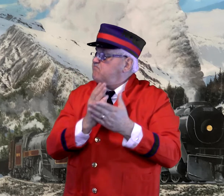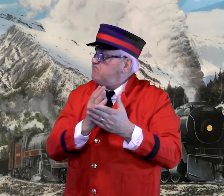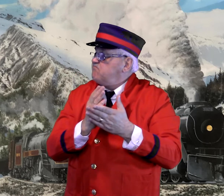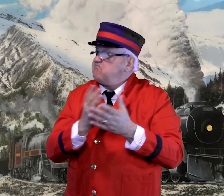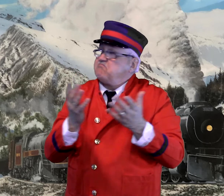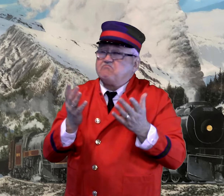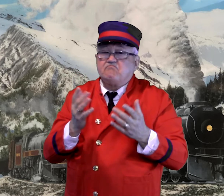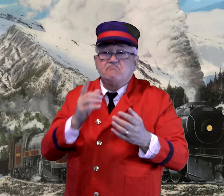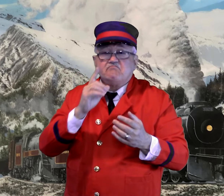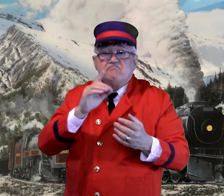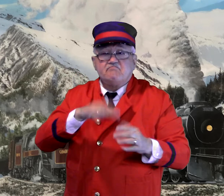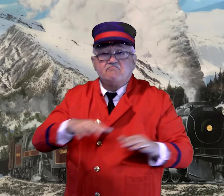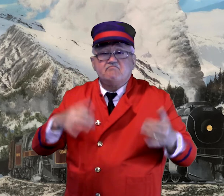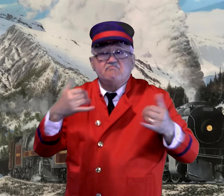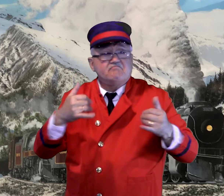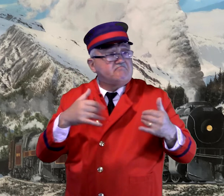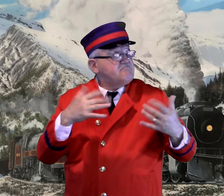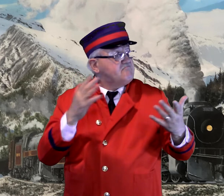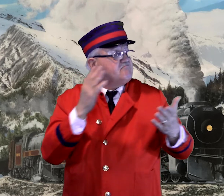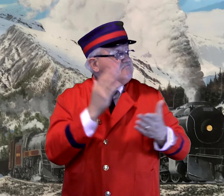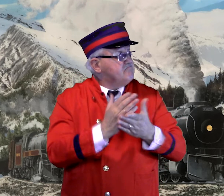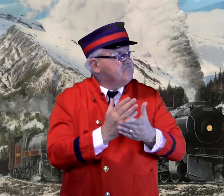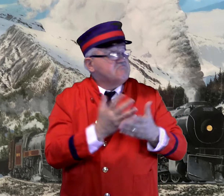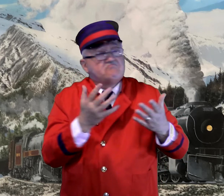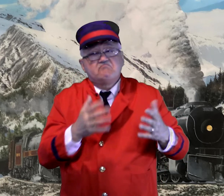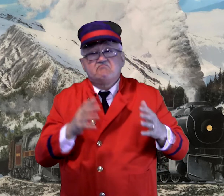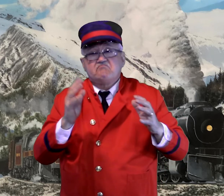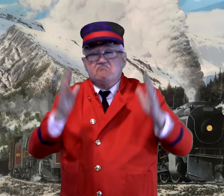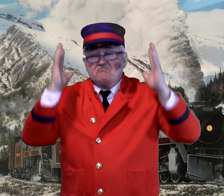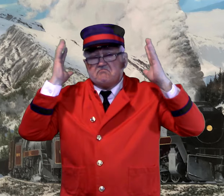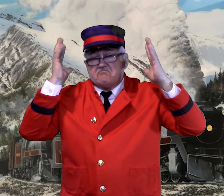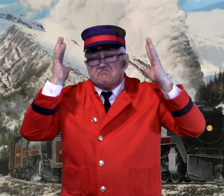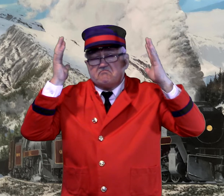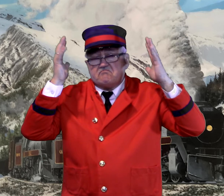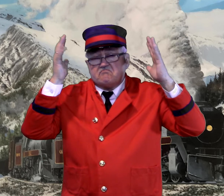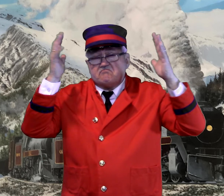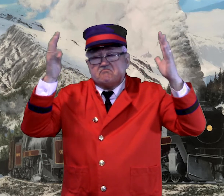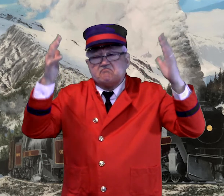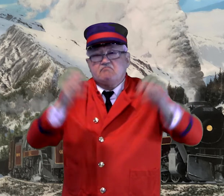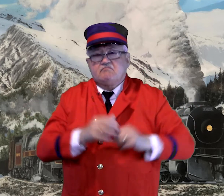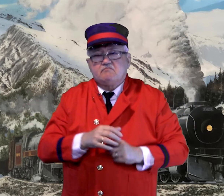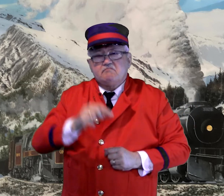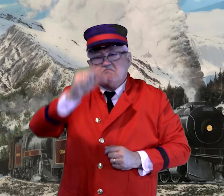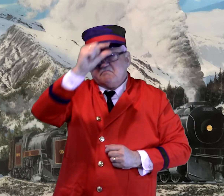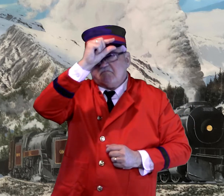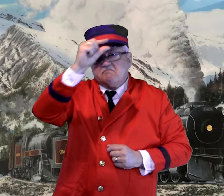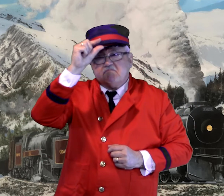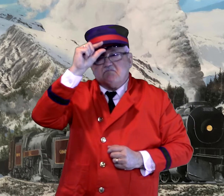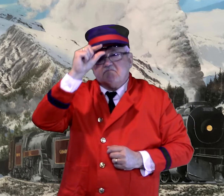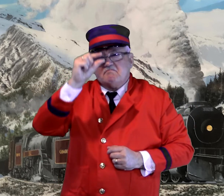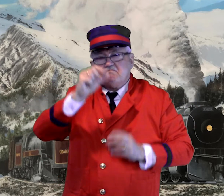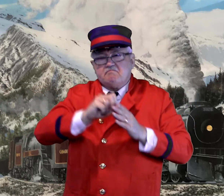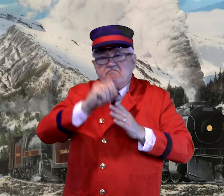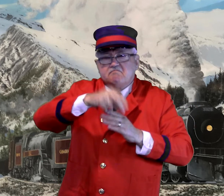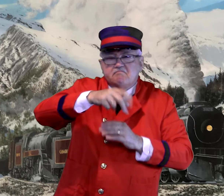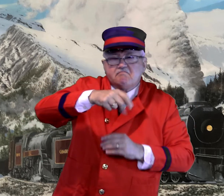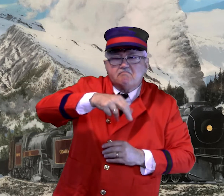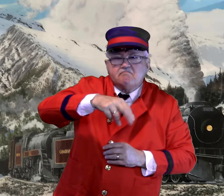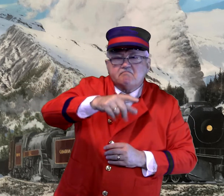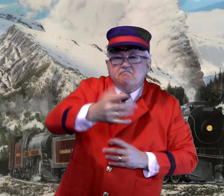People were wondering why they were stopped here. The children continued to play, but regardless, they were stopped in the